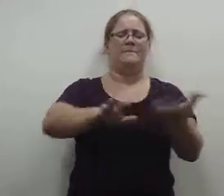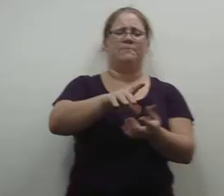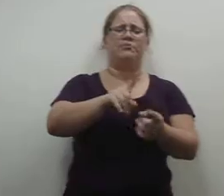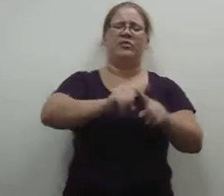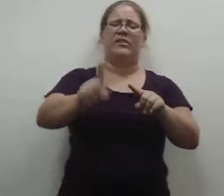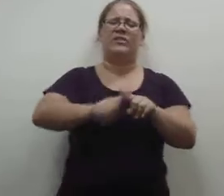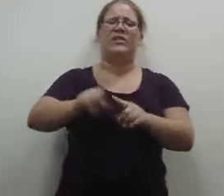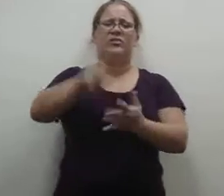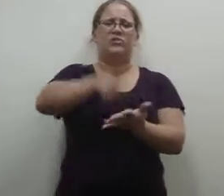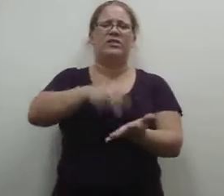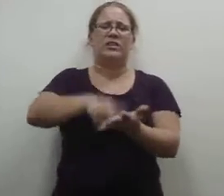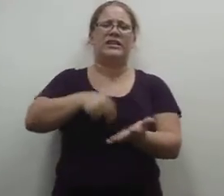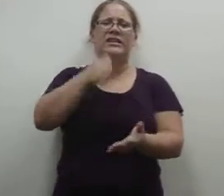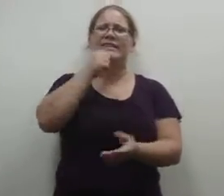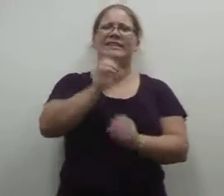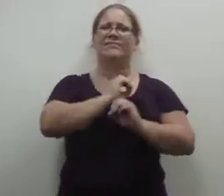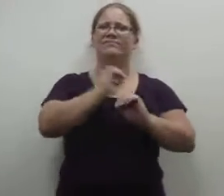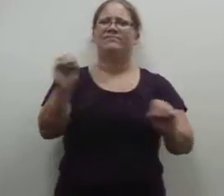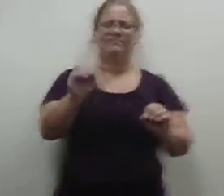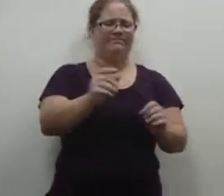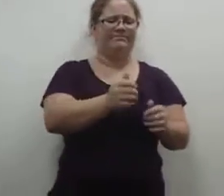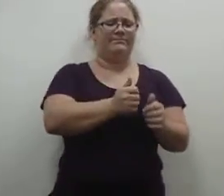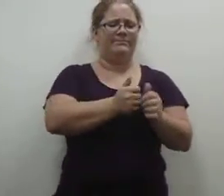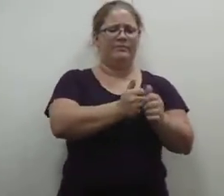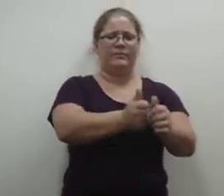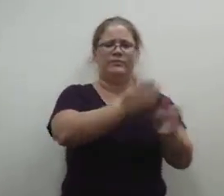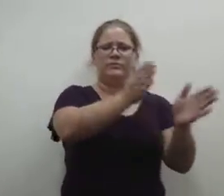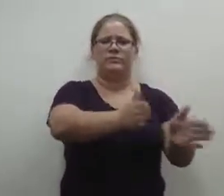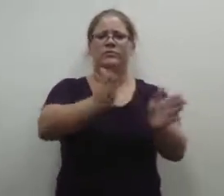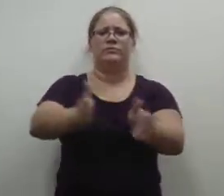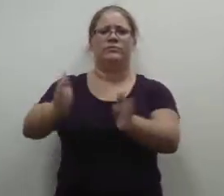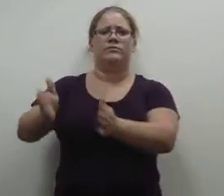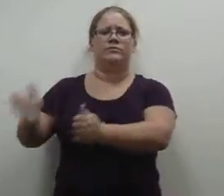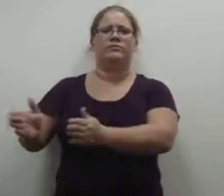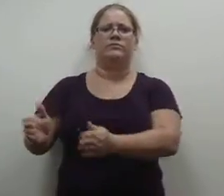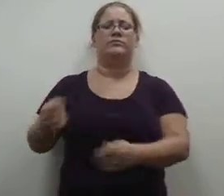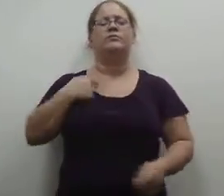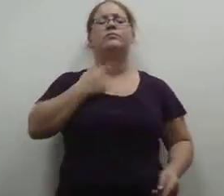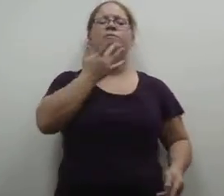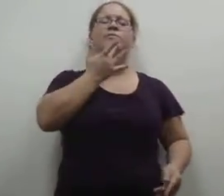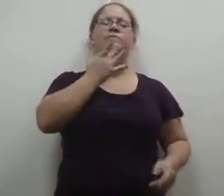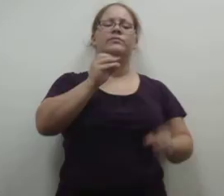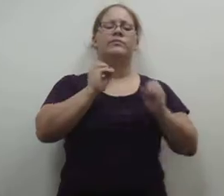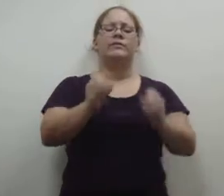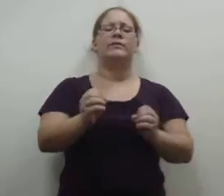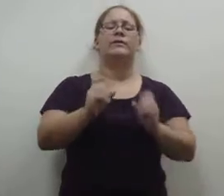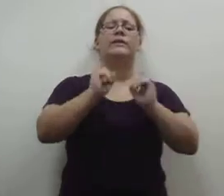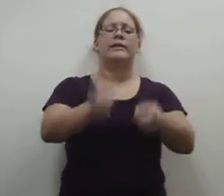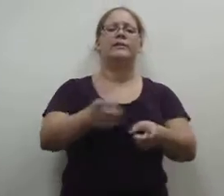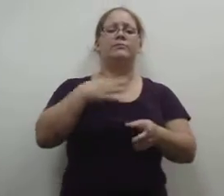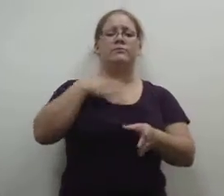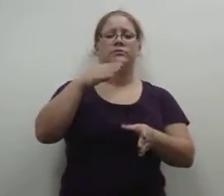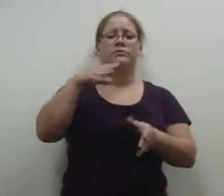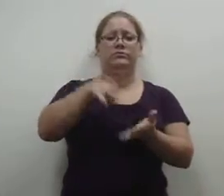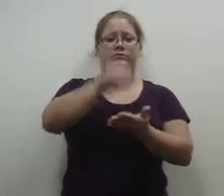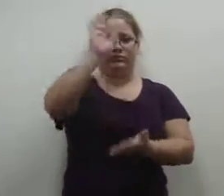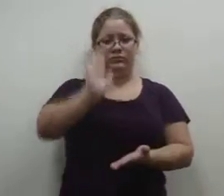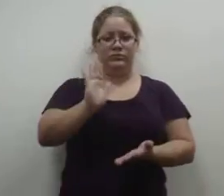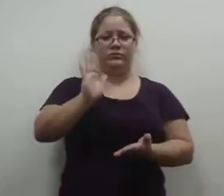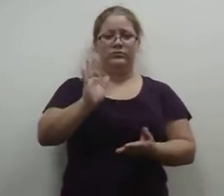theme. So I like to think about giving my students assignments that are related to a particular content area. And I'm